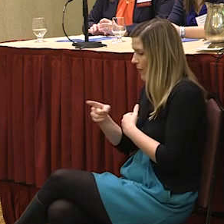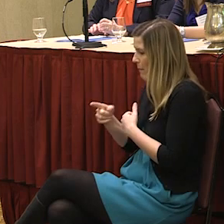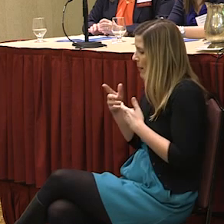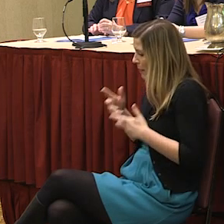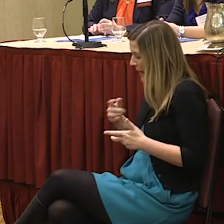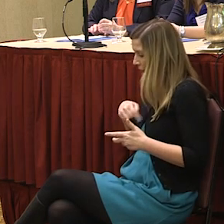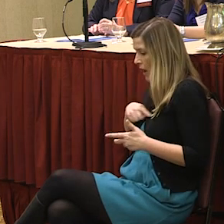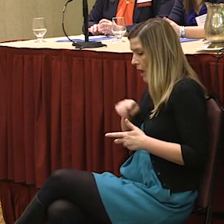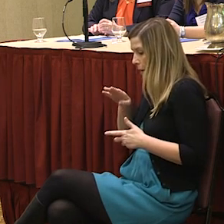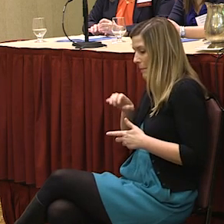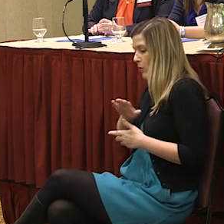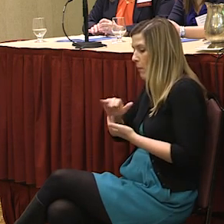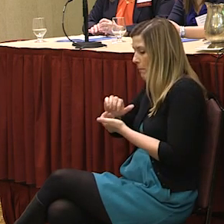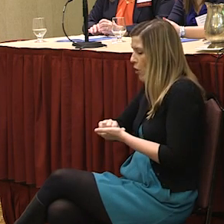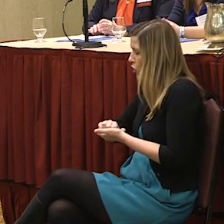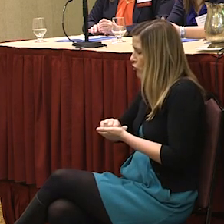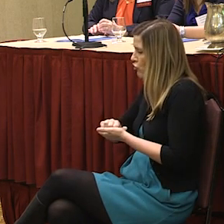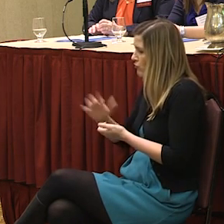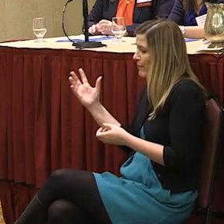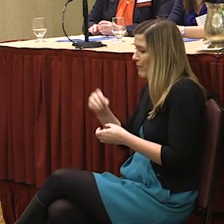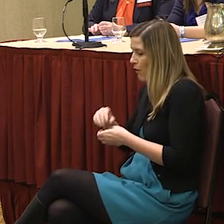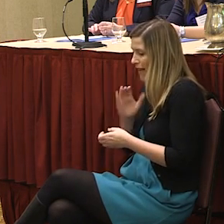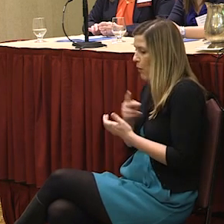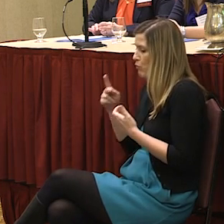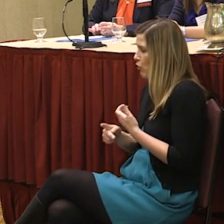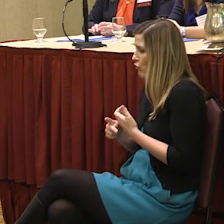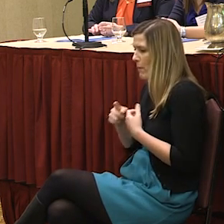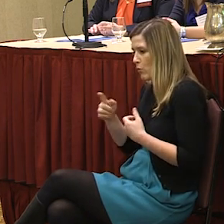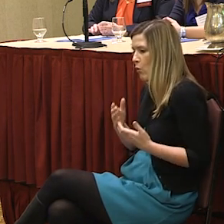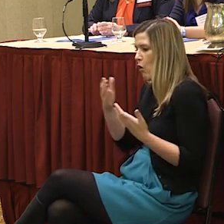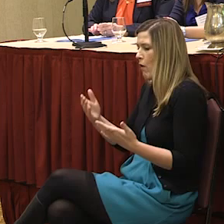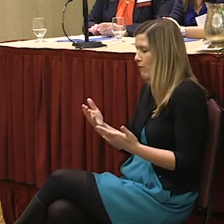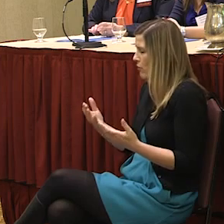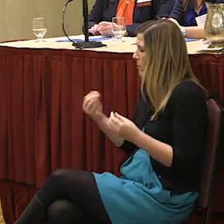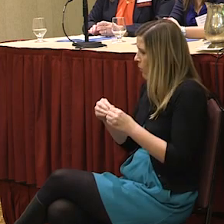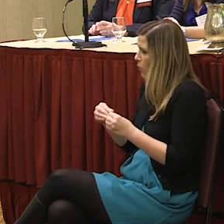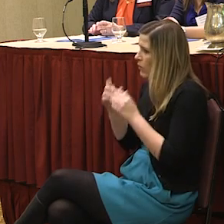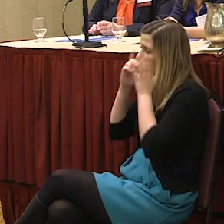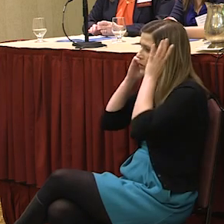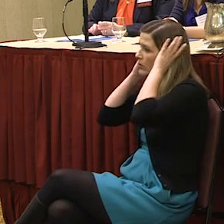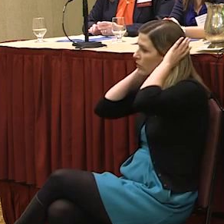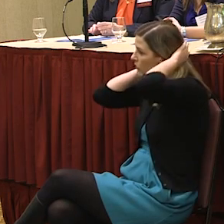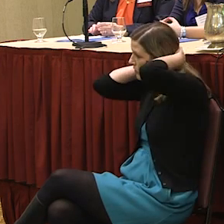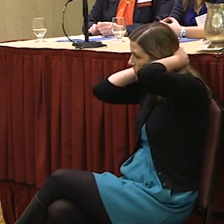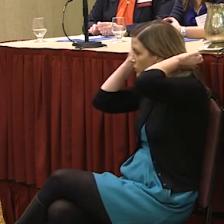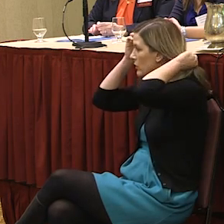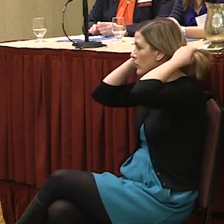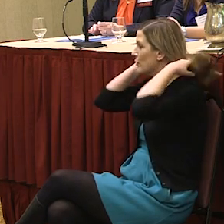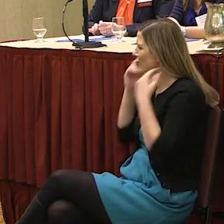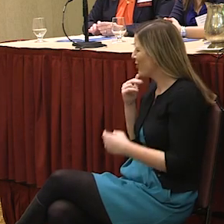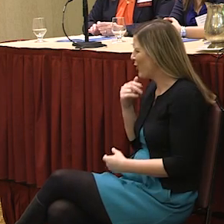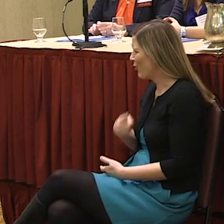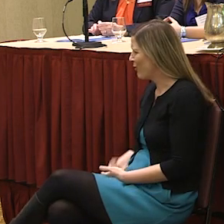be partners and get our programs into your agencies so there's something more that you offer. So just to kind